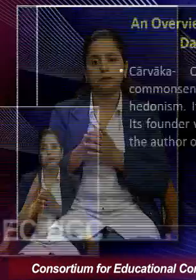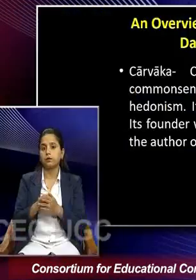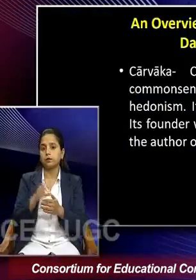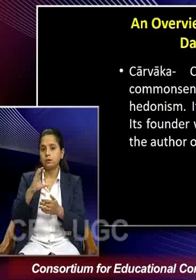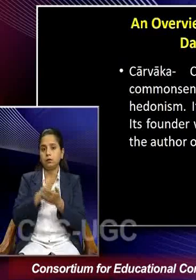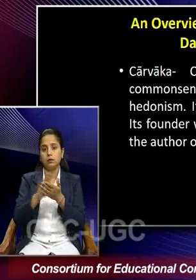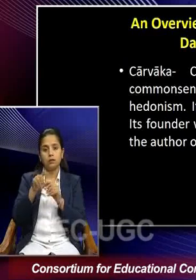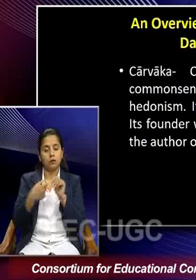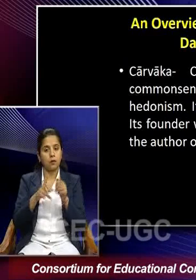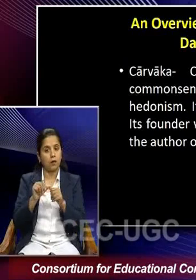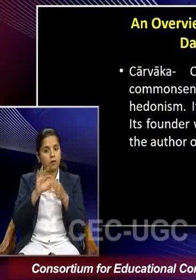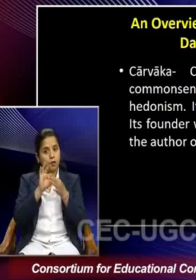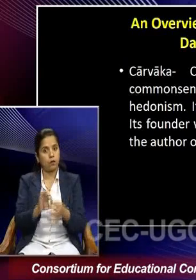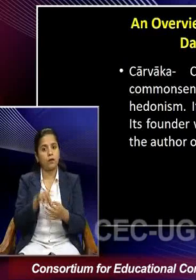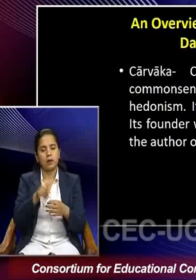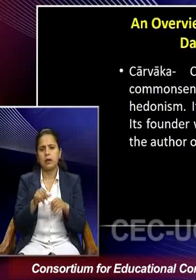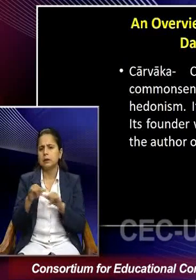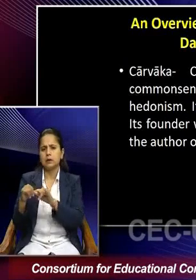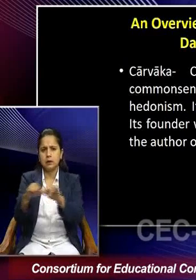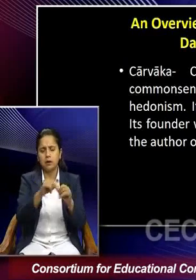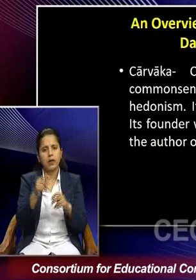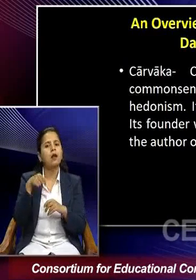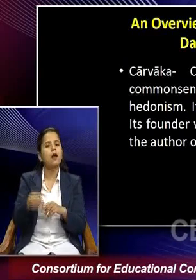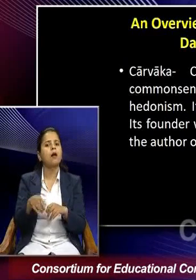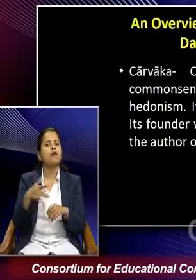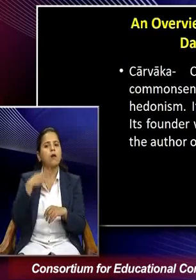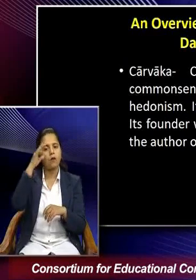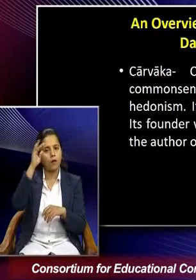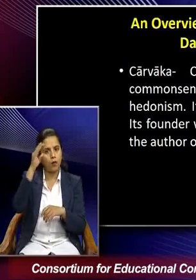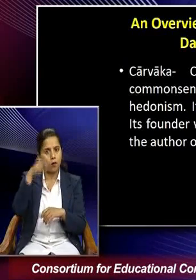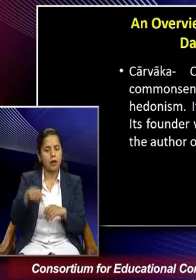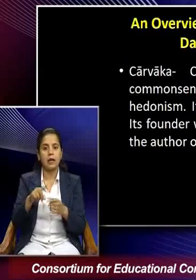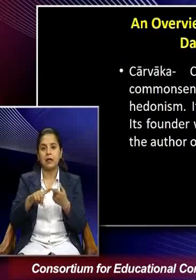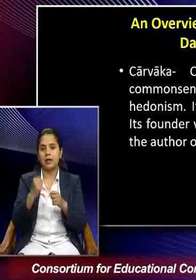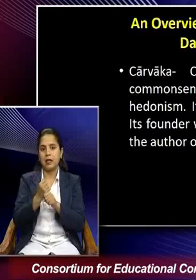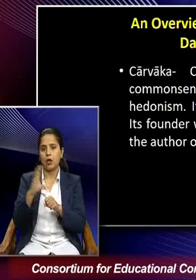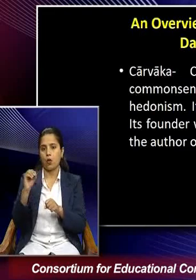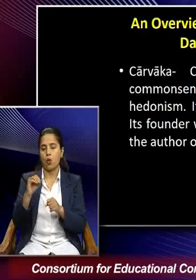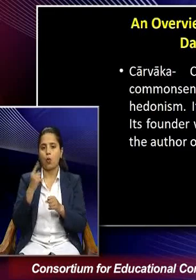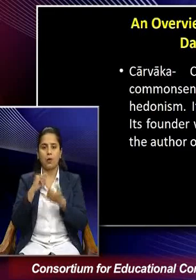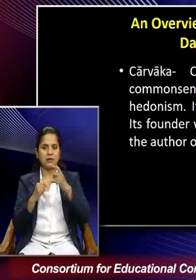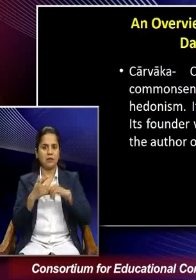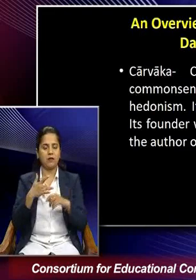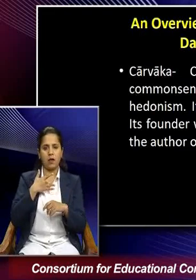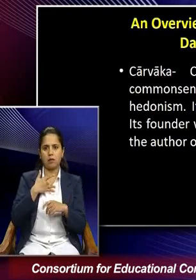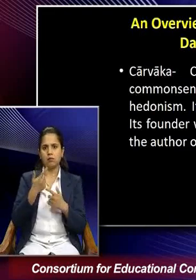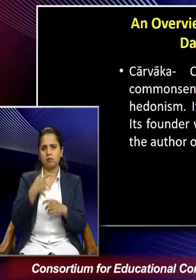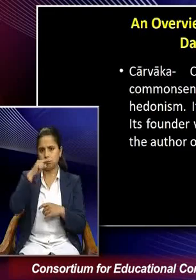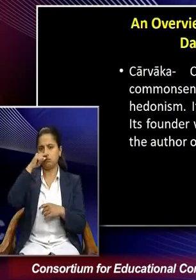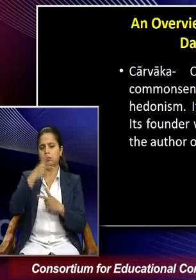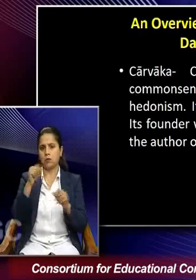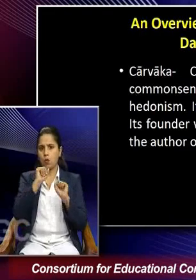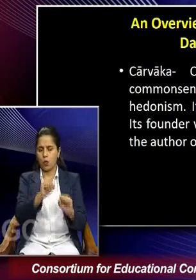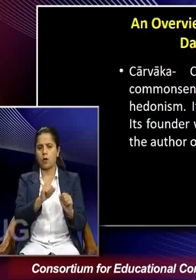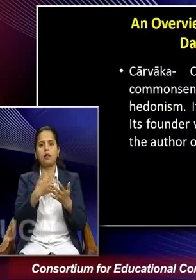Charvak represents the common sense philosophy of egoistic hedonism. It is